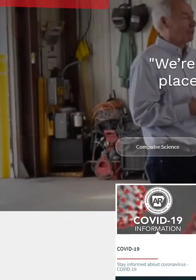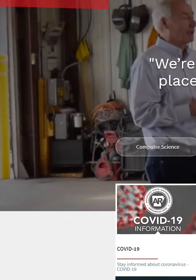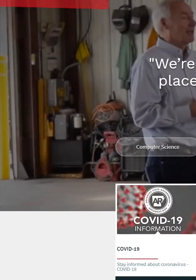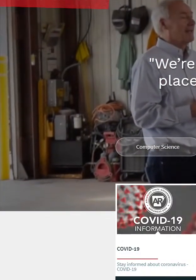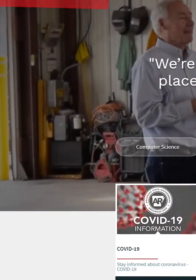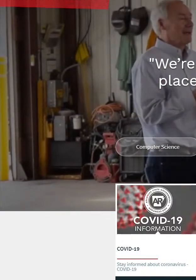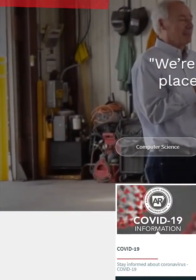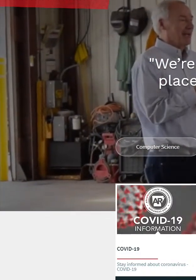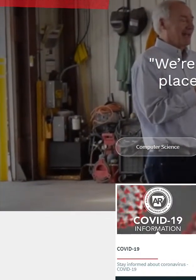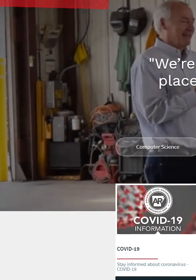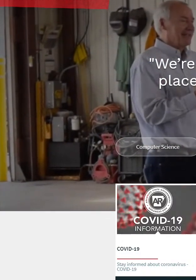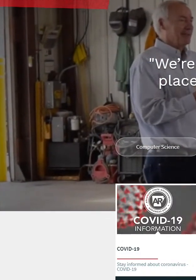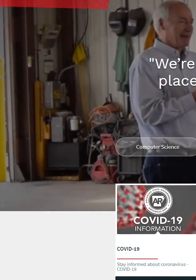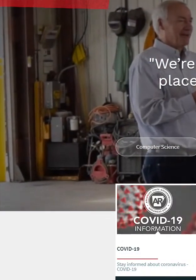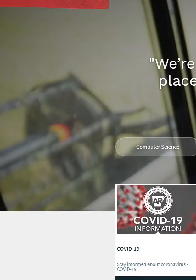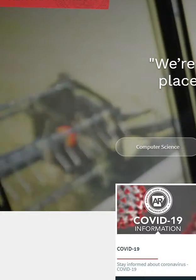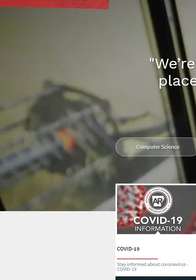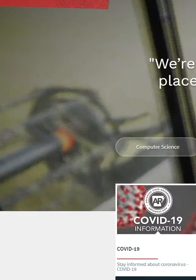Okay.